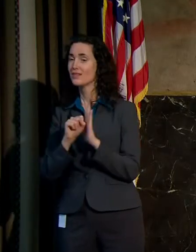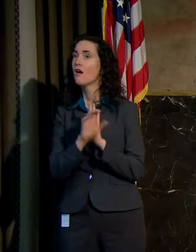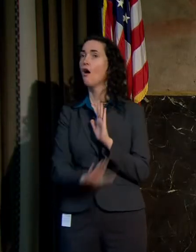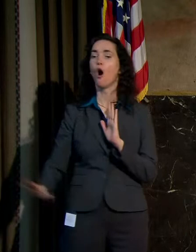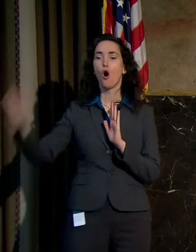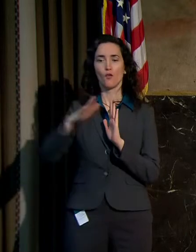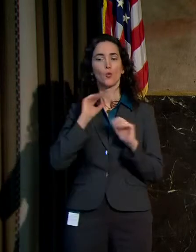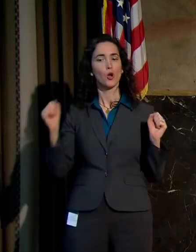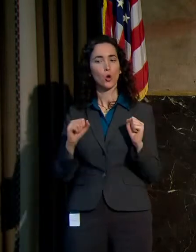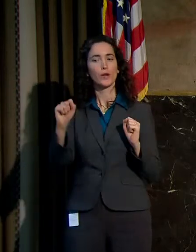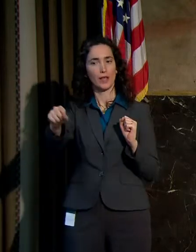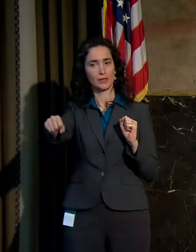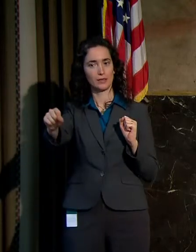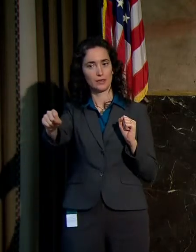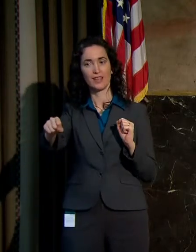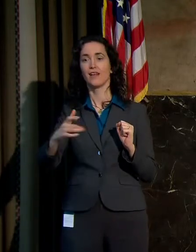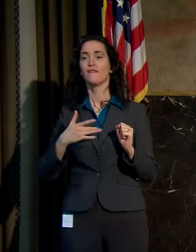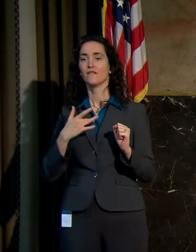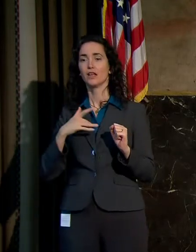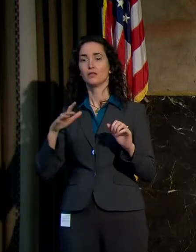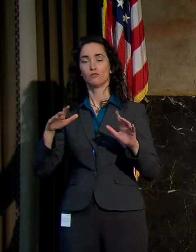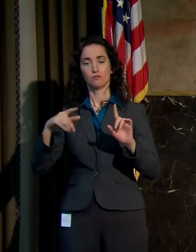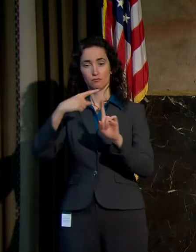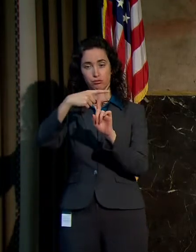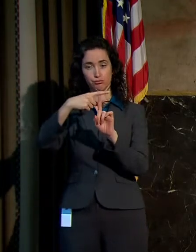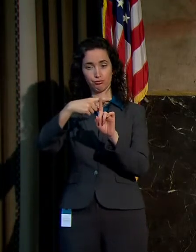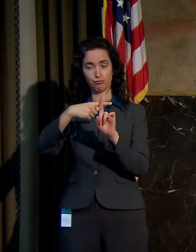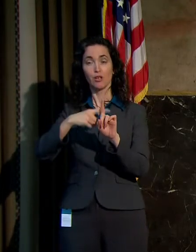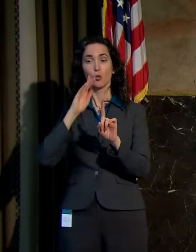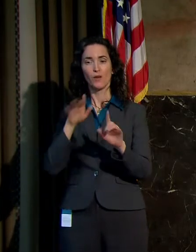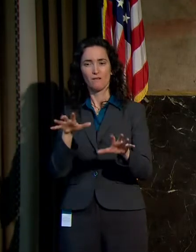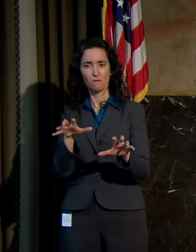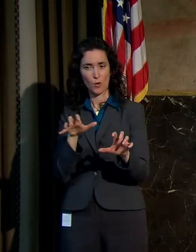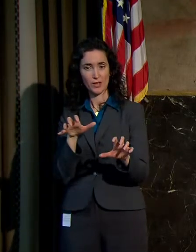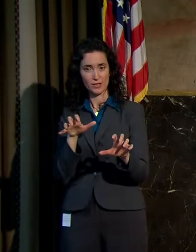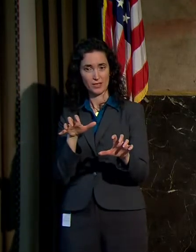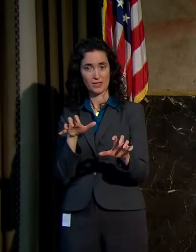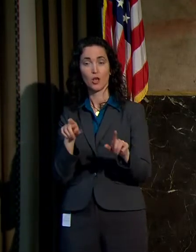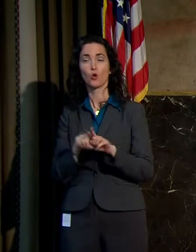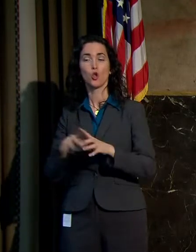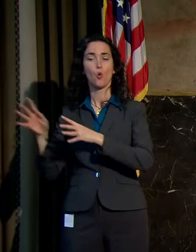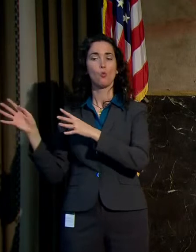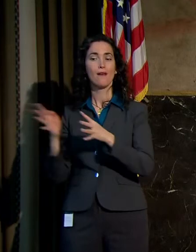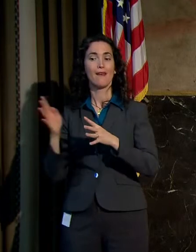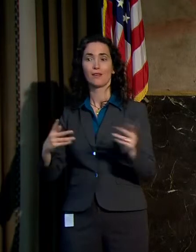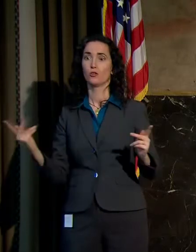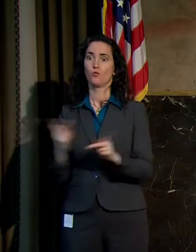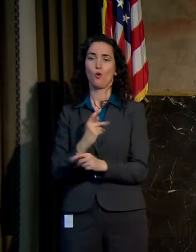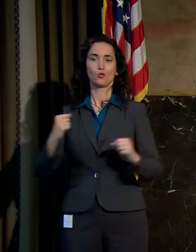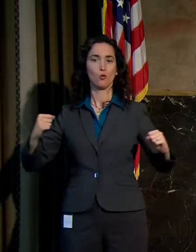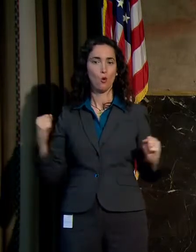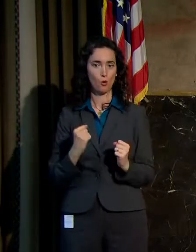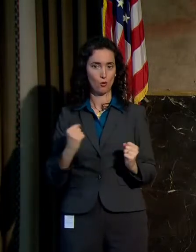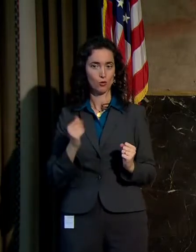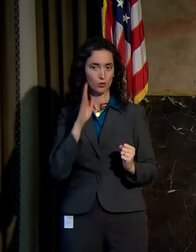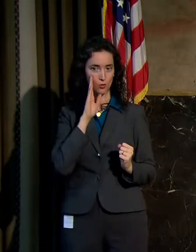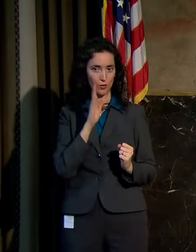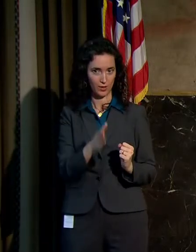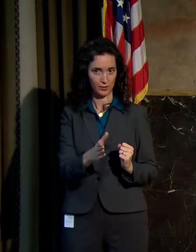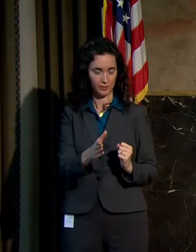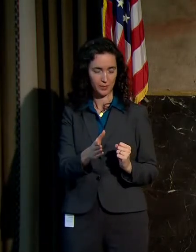of Louisiana. You're going to have freezing temperatures and even lower wind chill values. And so